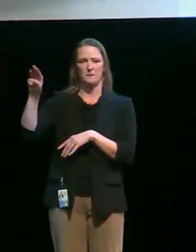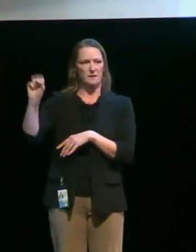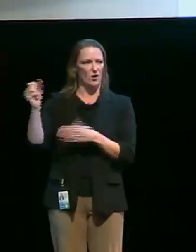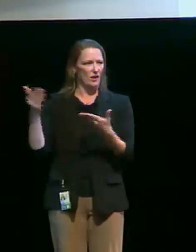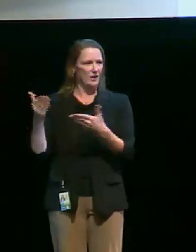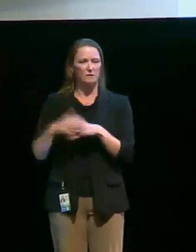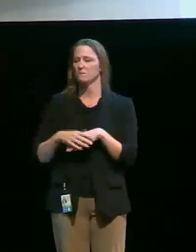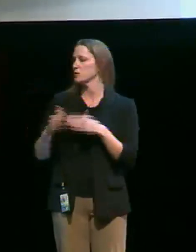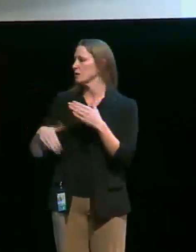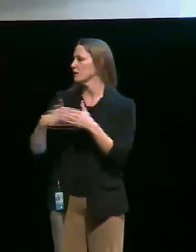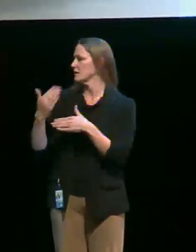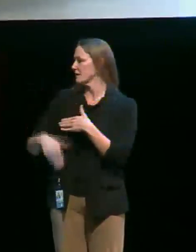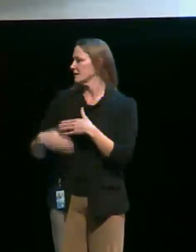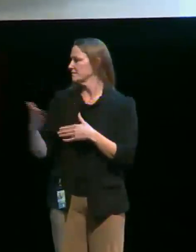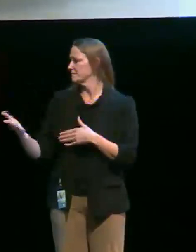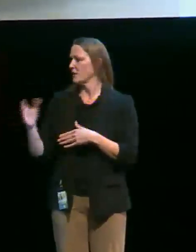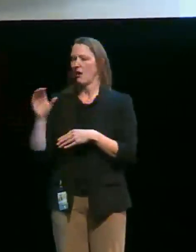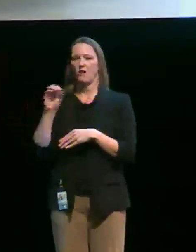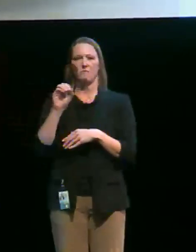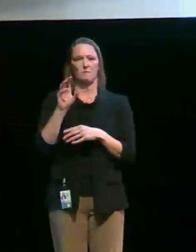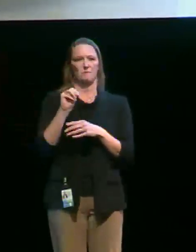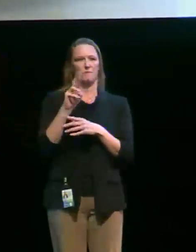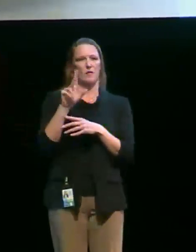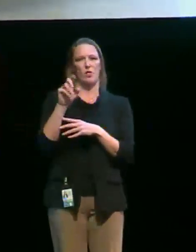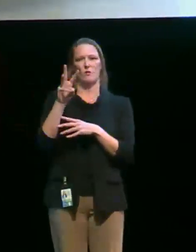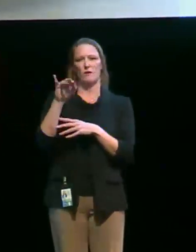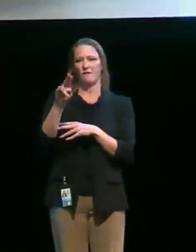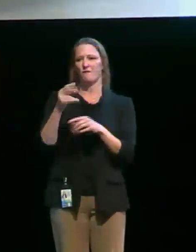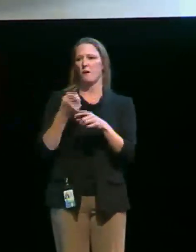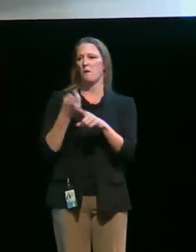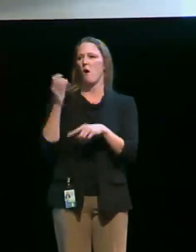of the Office of Emergency Management.